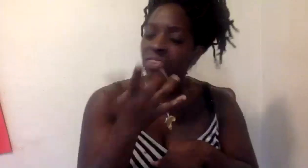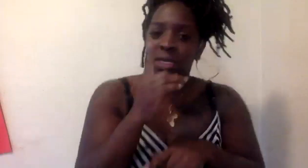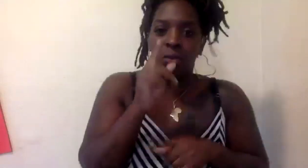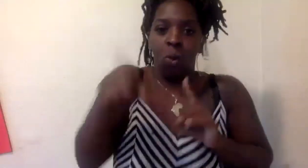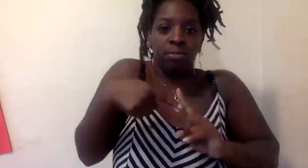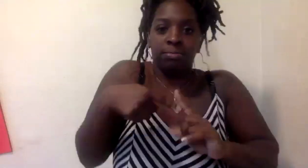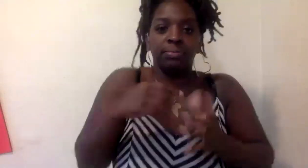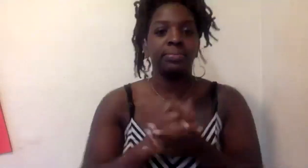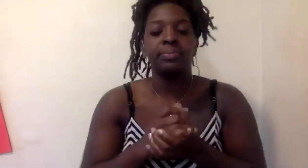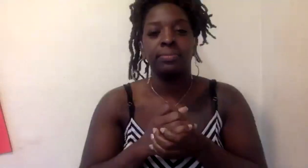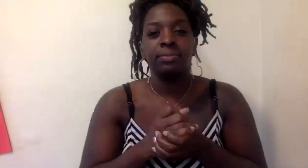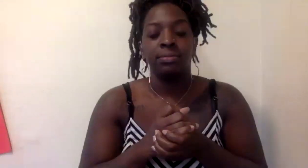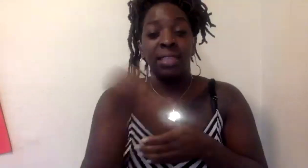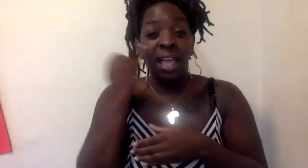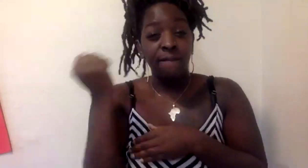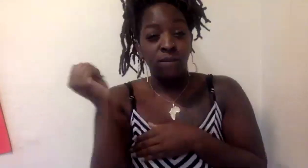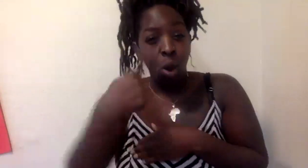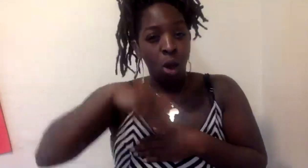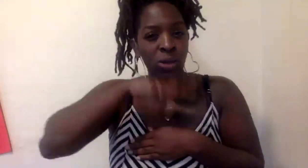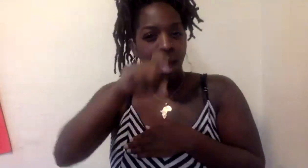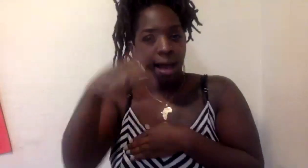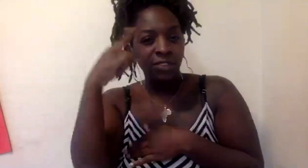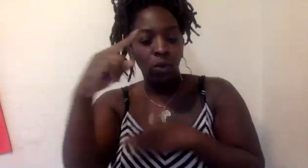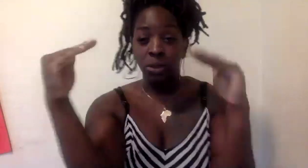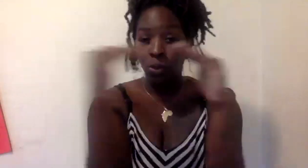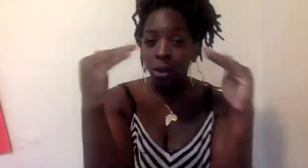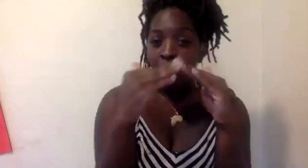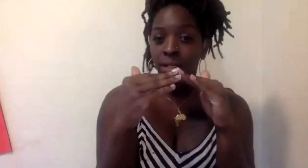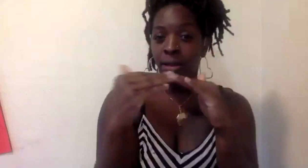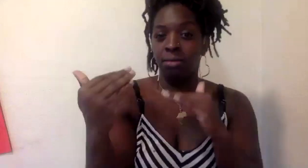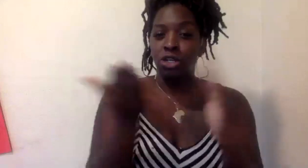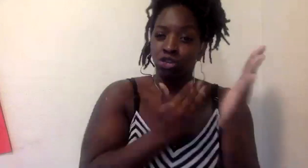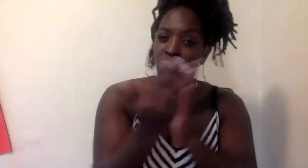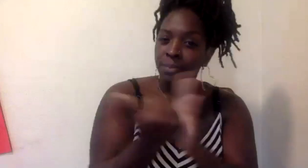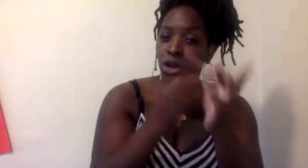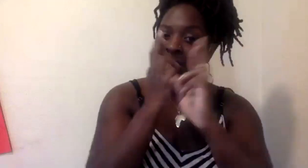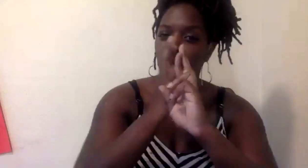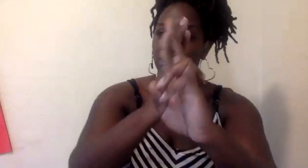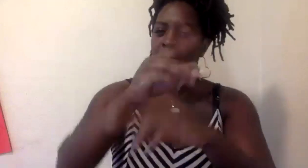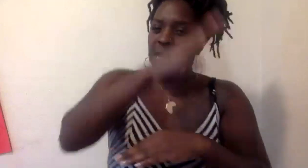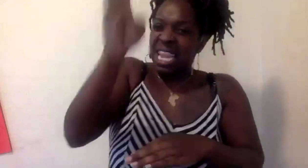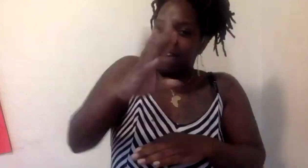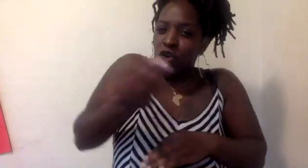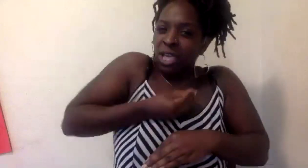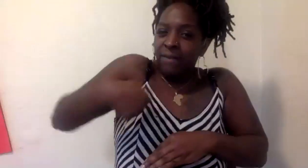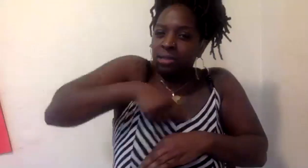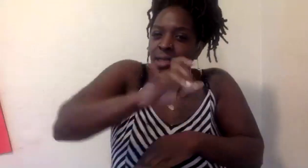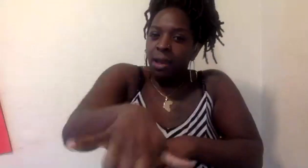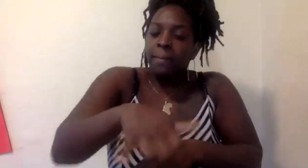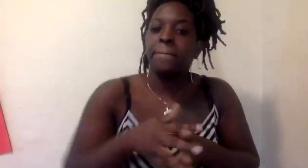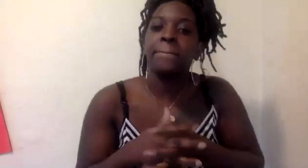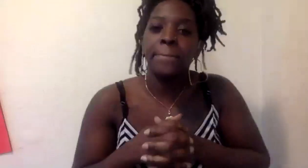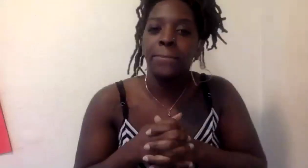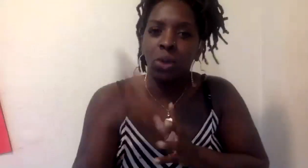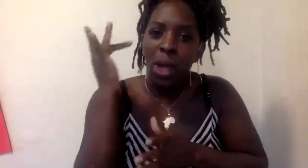BIPOC or any of the people of color at DCS, any of the staff. Where is the equality? Where is the respect? You've